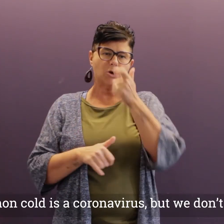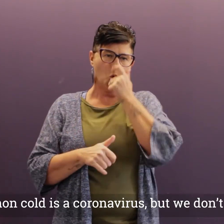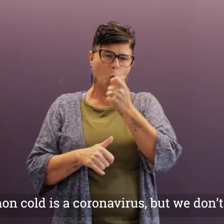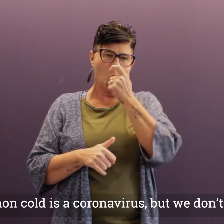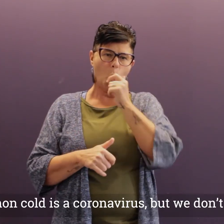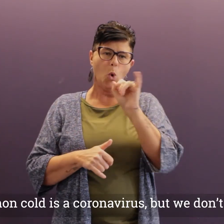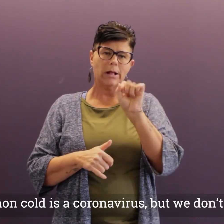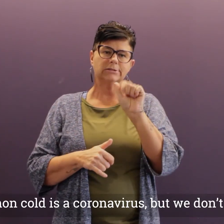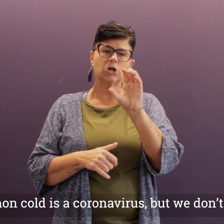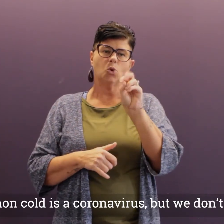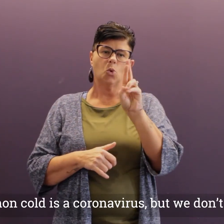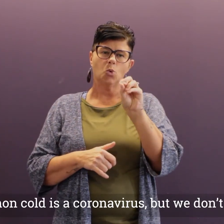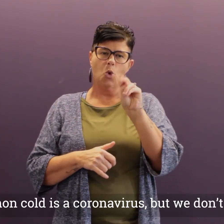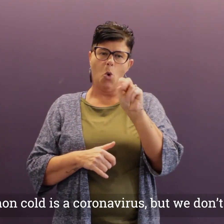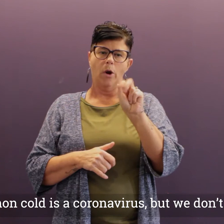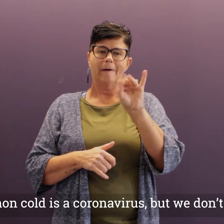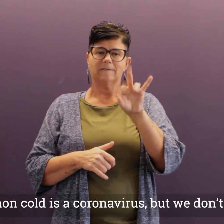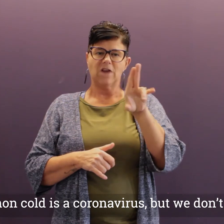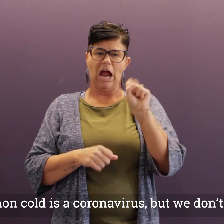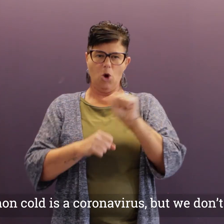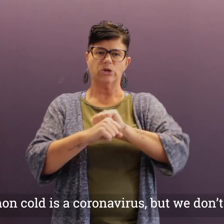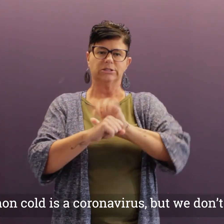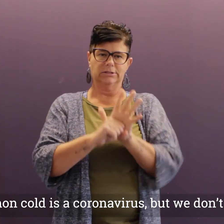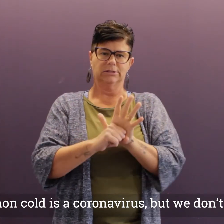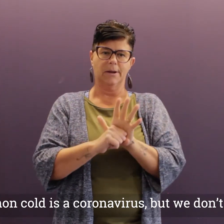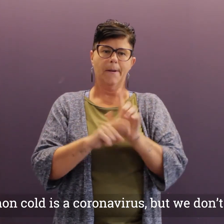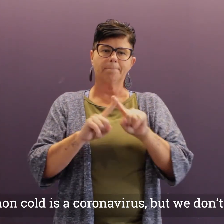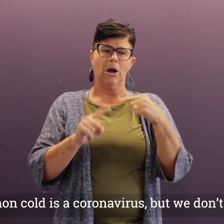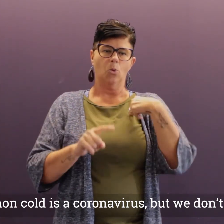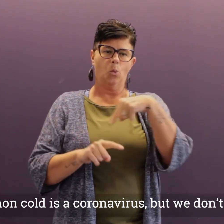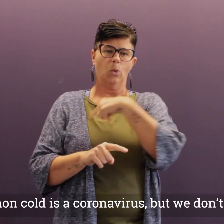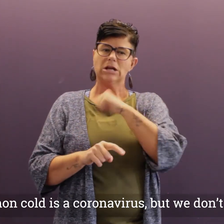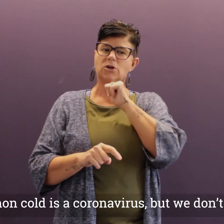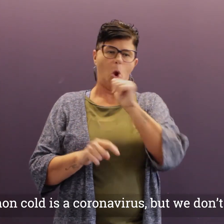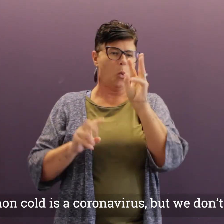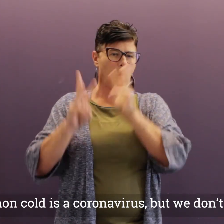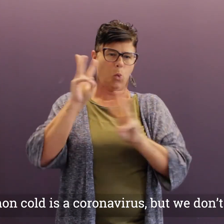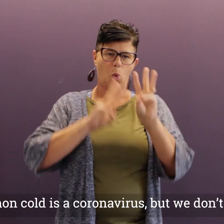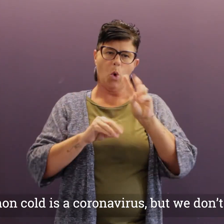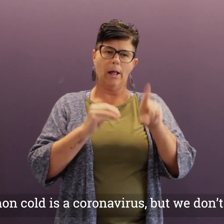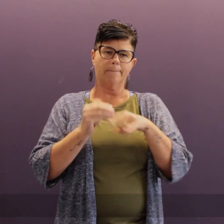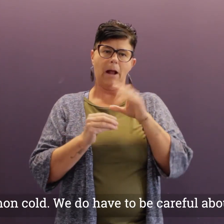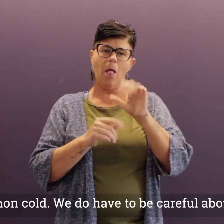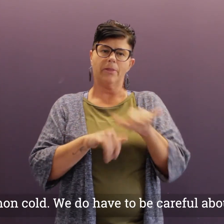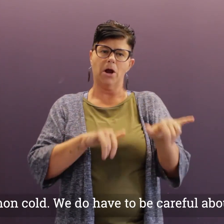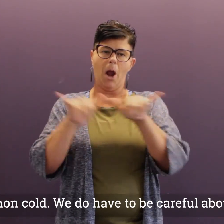The common cold is a coronavirus. The we don't worry about the common cold.